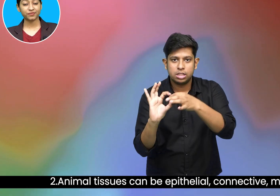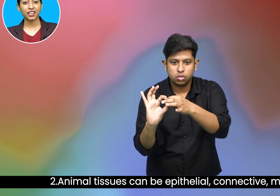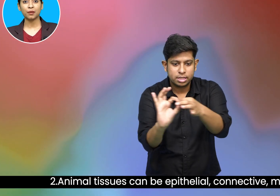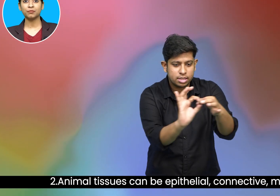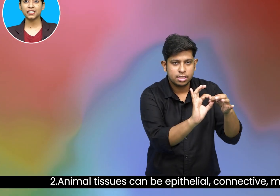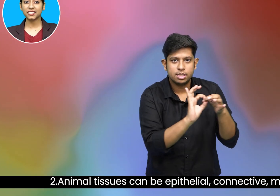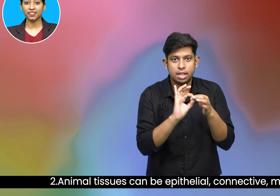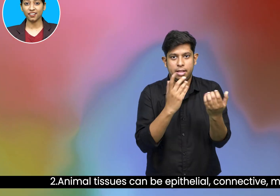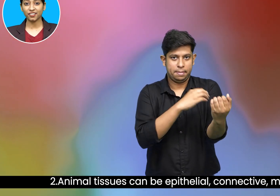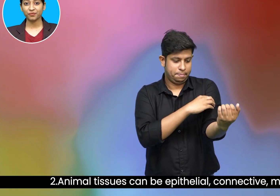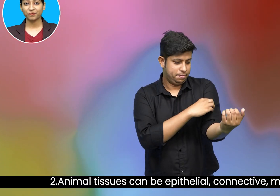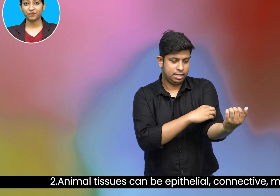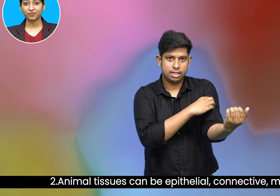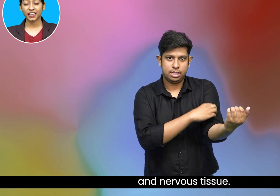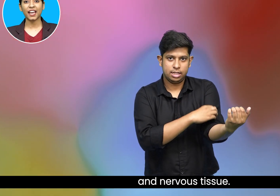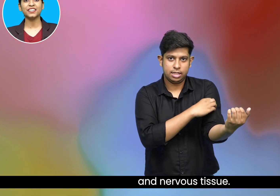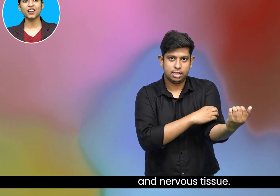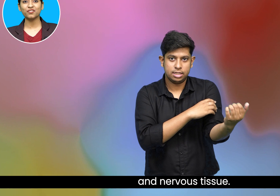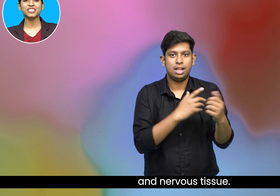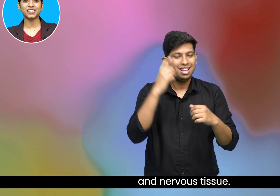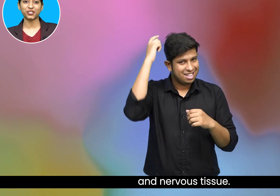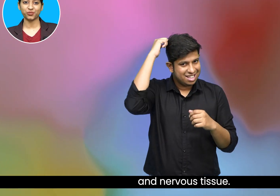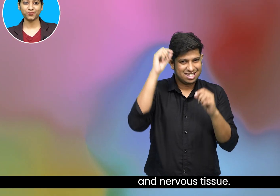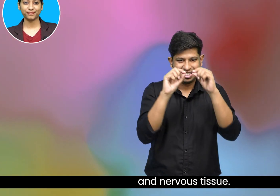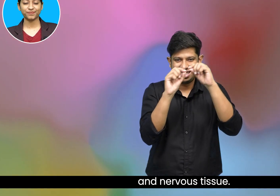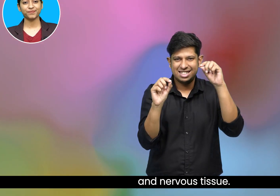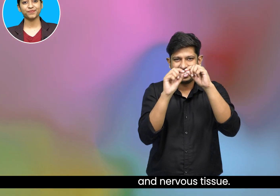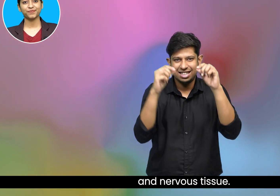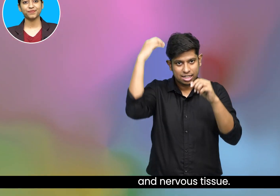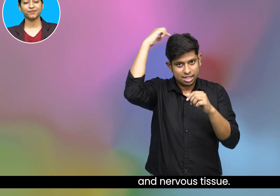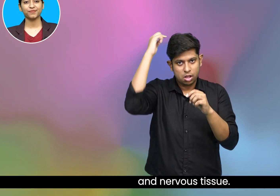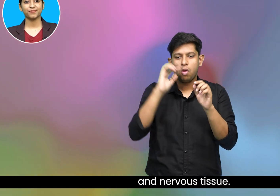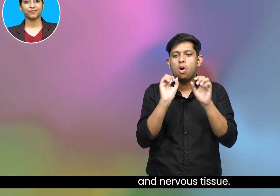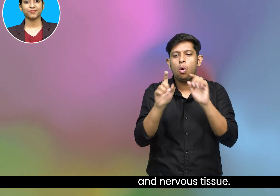connective, muscular, and nervous tissue.